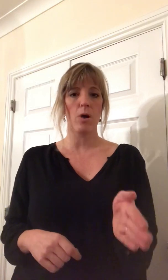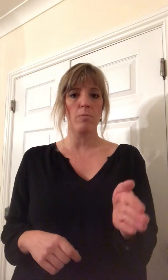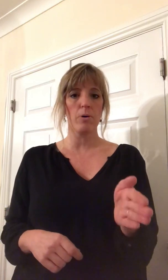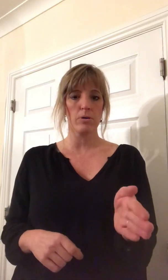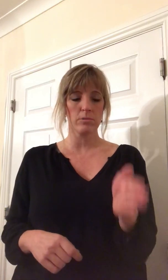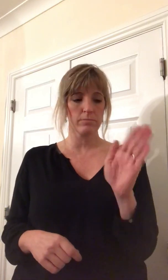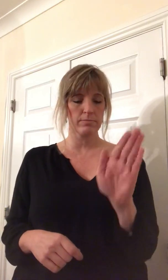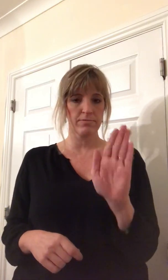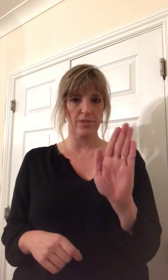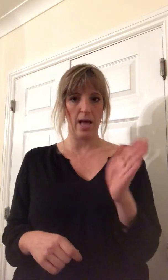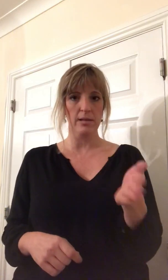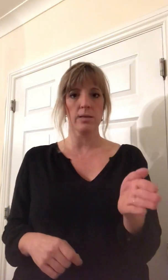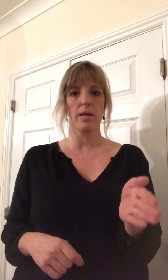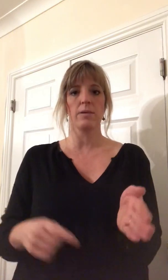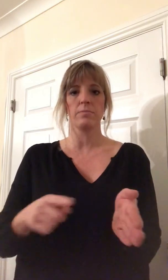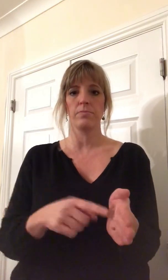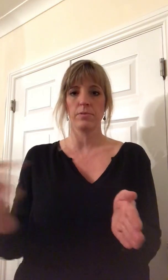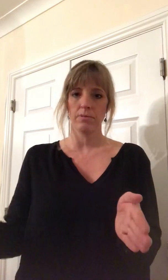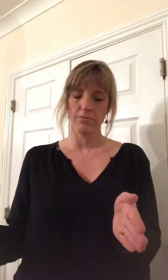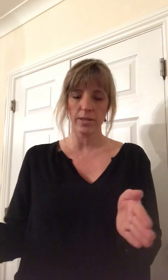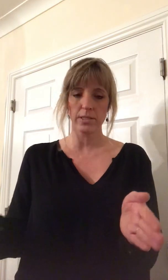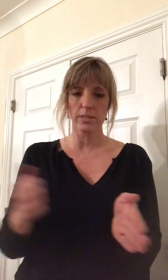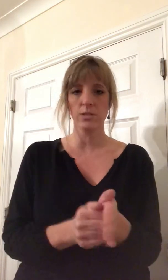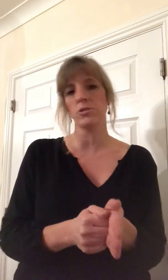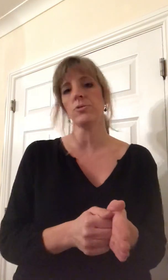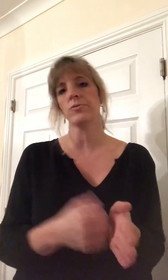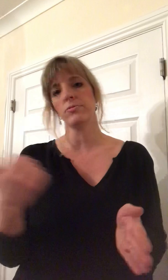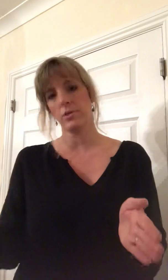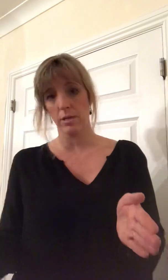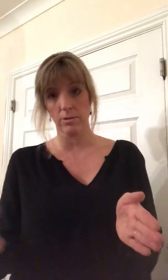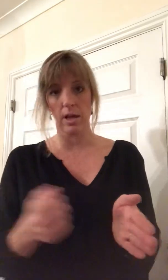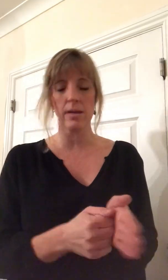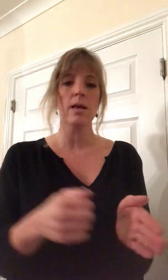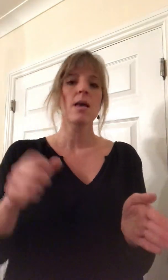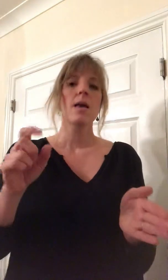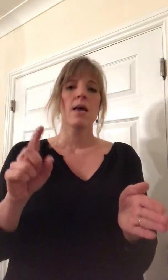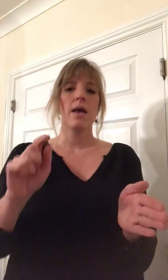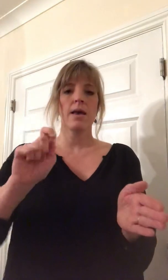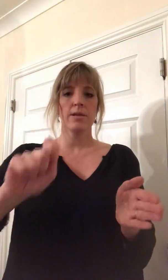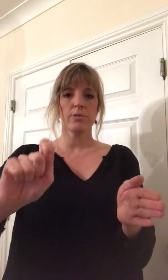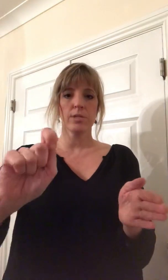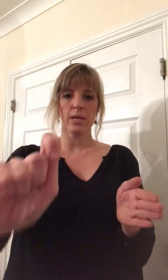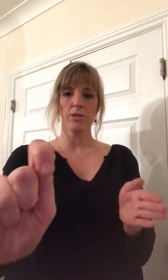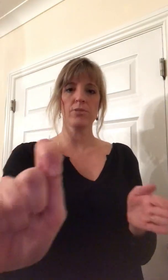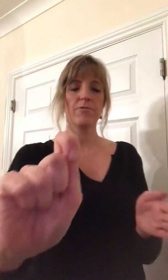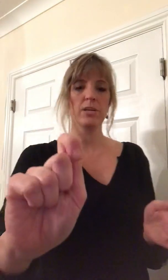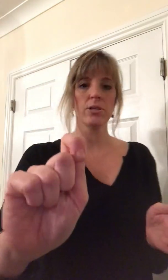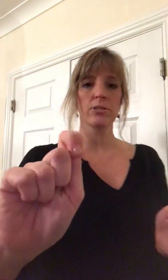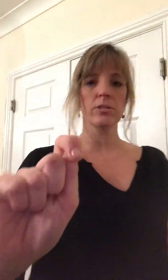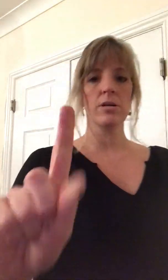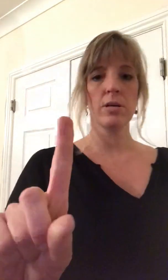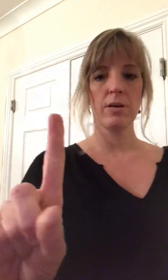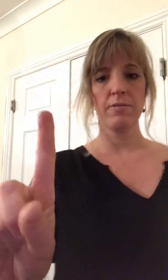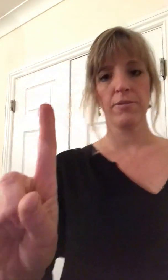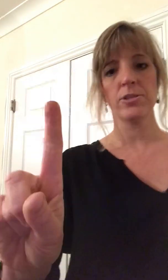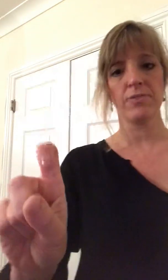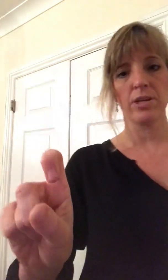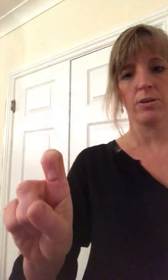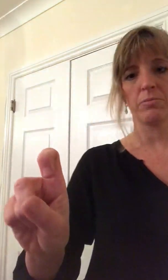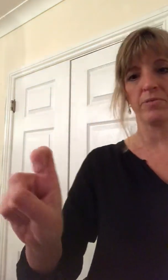palm flat and facing to the other side. And you take your finger, first finger, move it